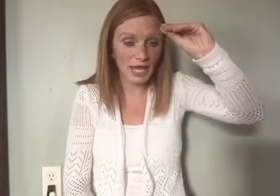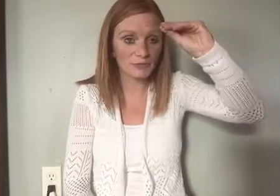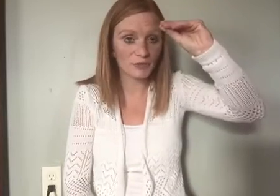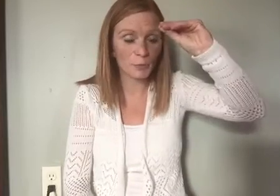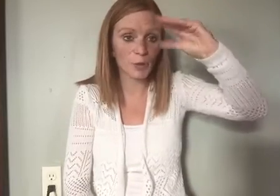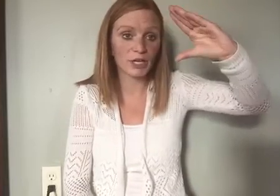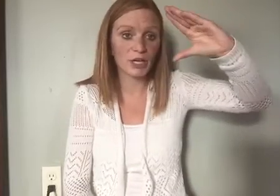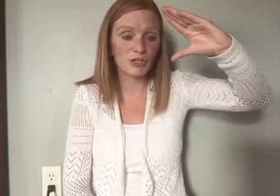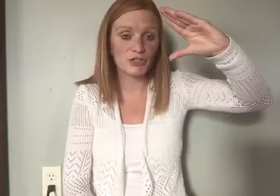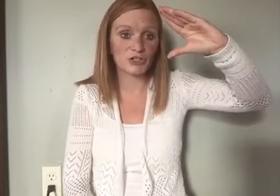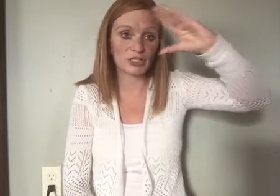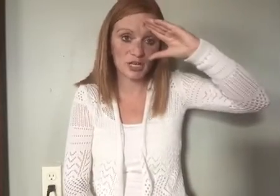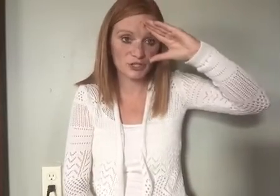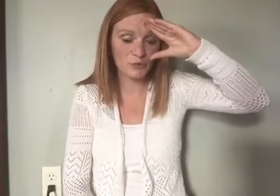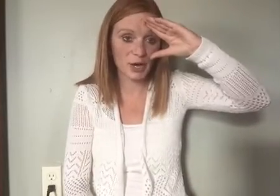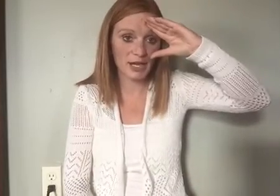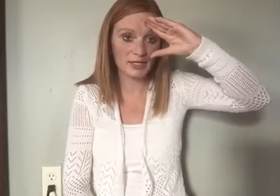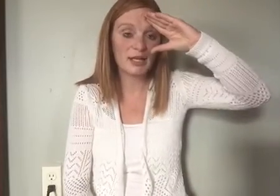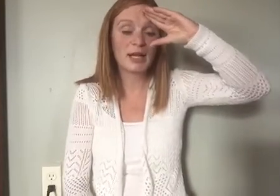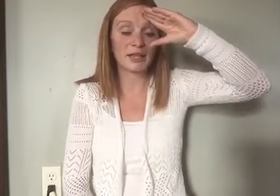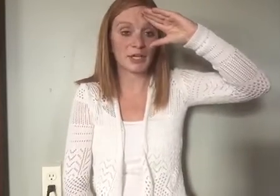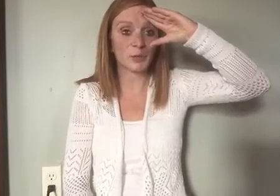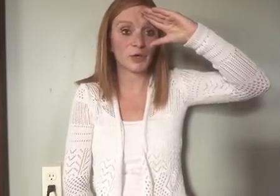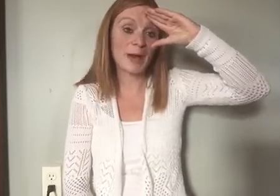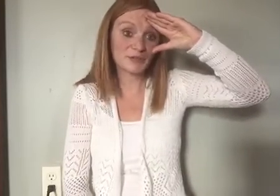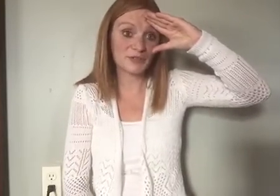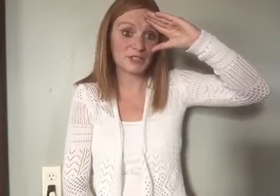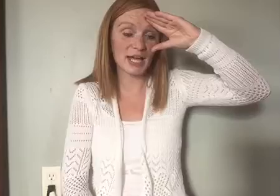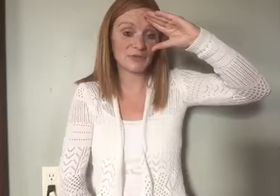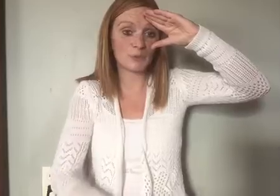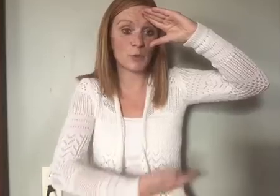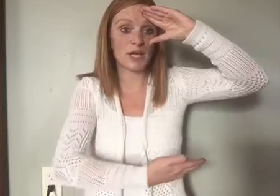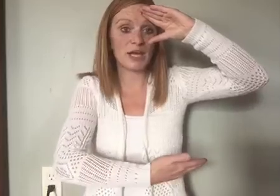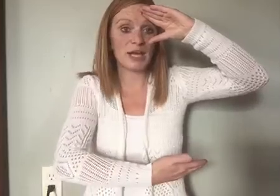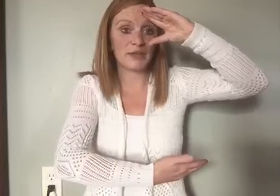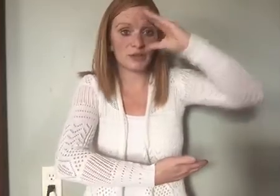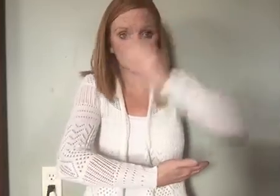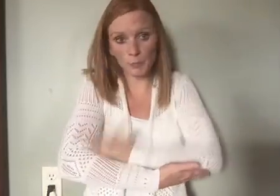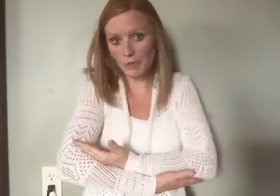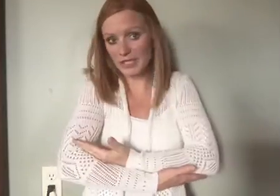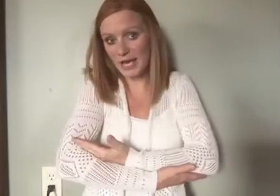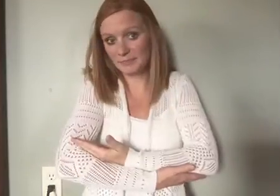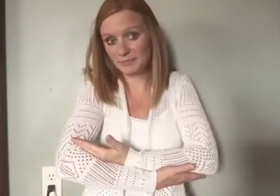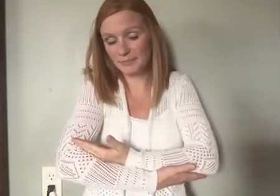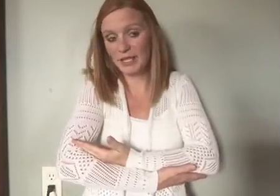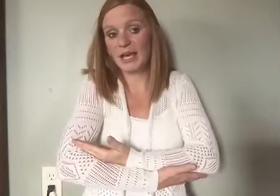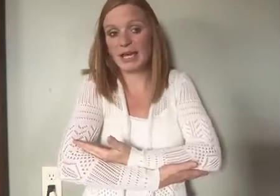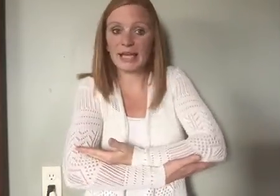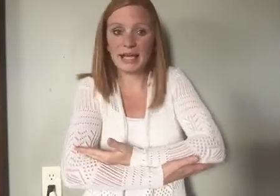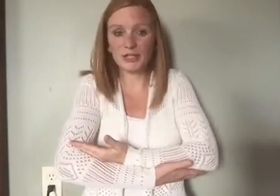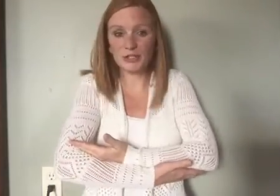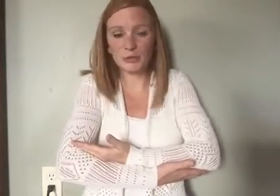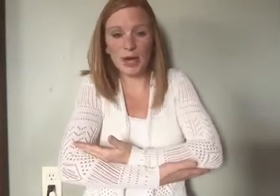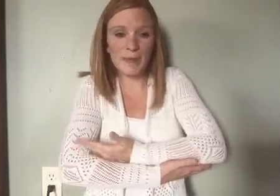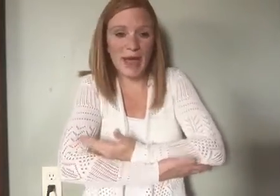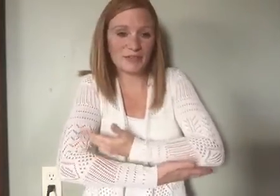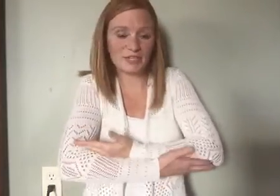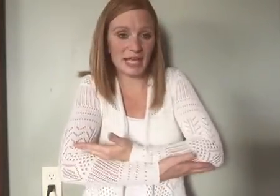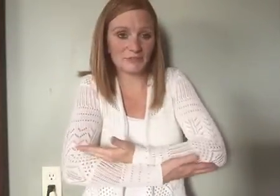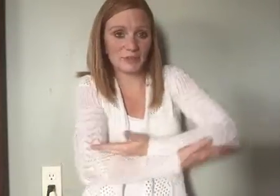for boy, you're just going to touch your forehead like you were about to do the sign for boy, and then you're going to pull it down and kind of do half of the sign for